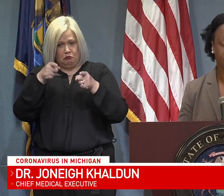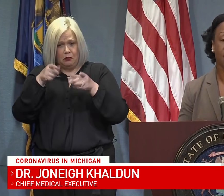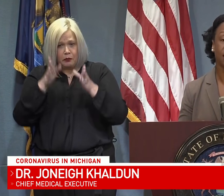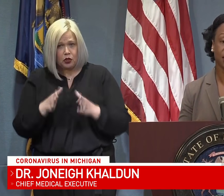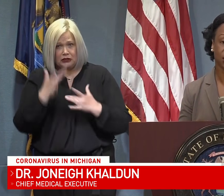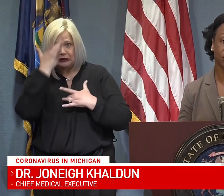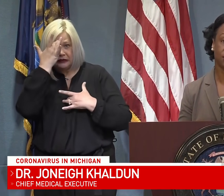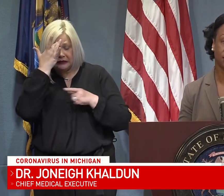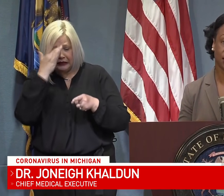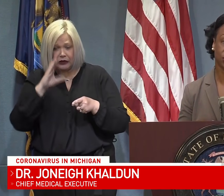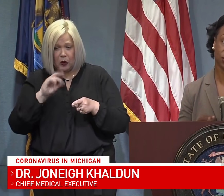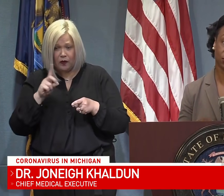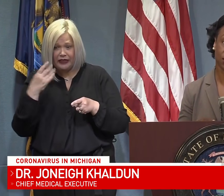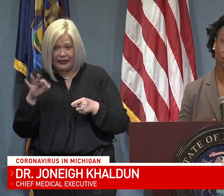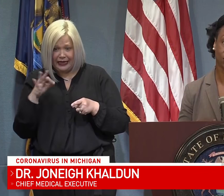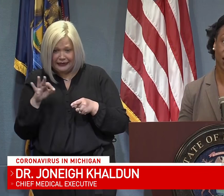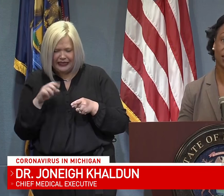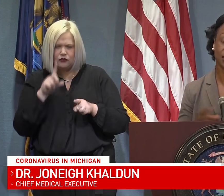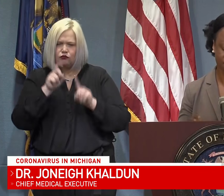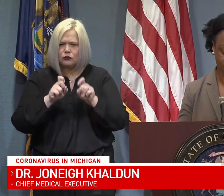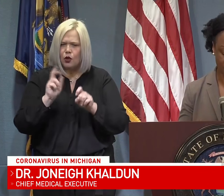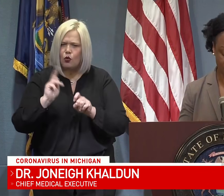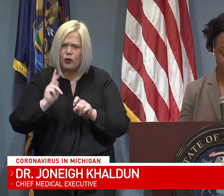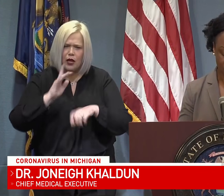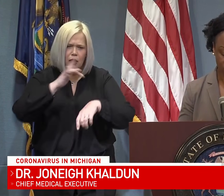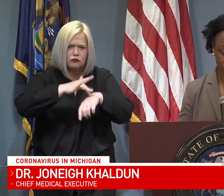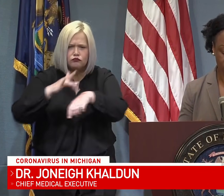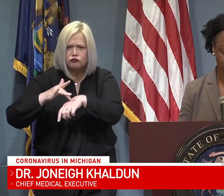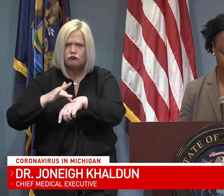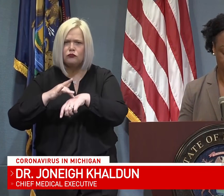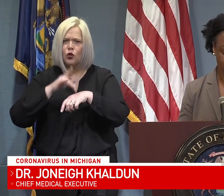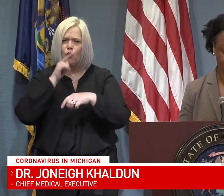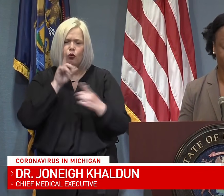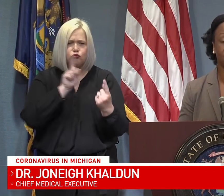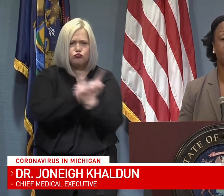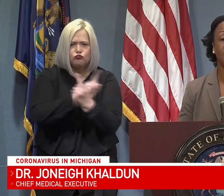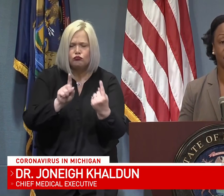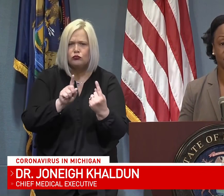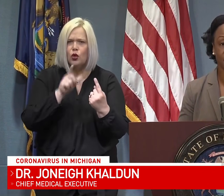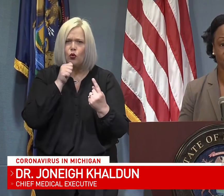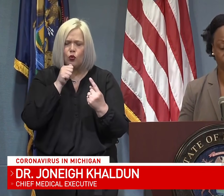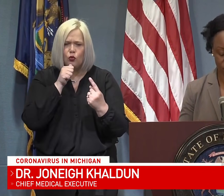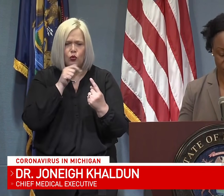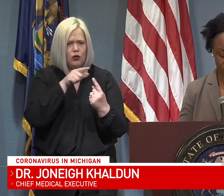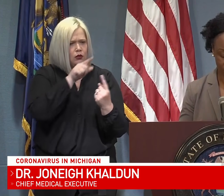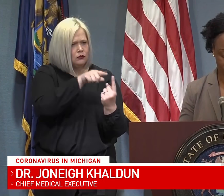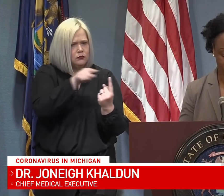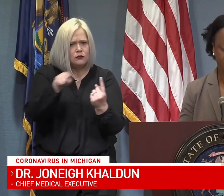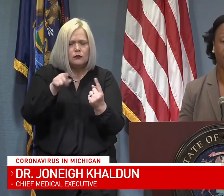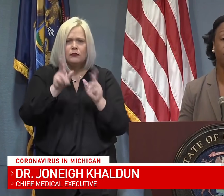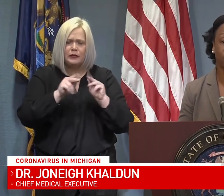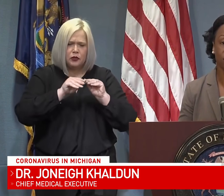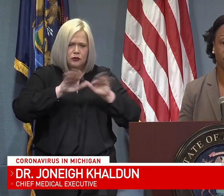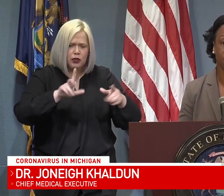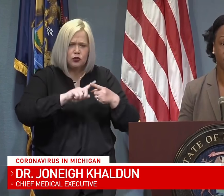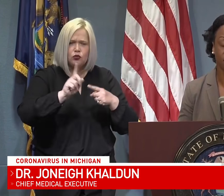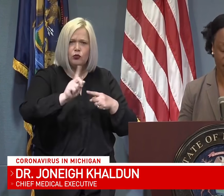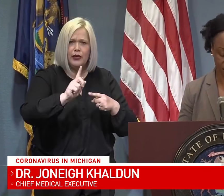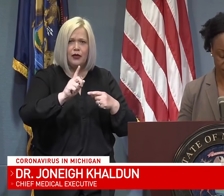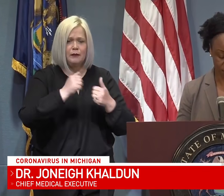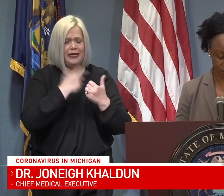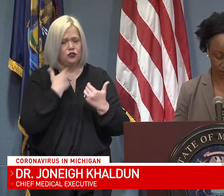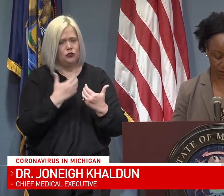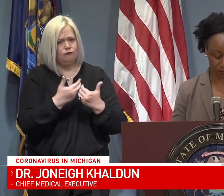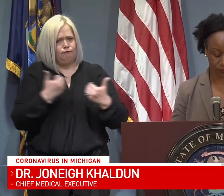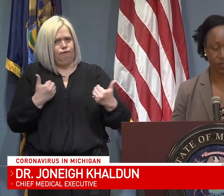COVID-19, contact tracing is actually the process where we identify those individuals who have been in contact with that person and quarantining them